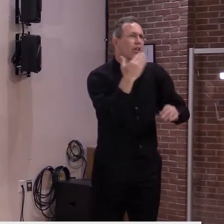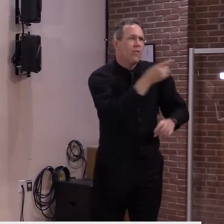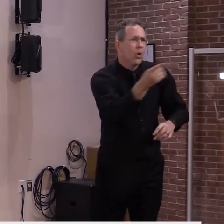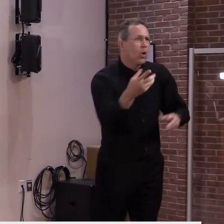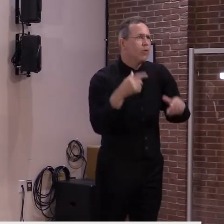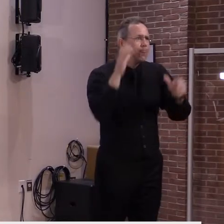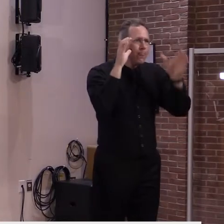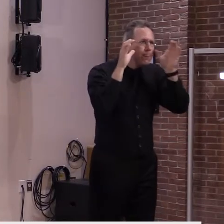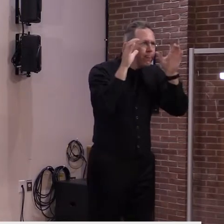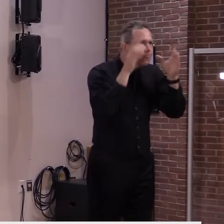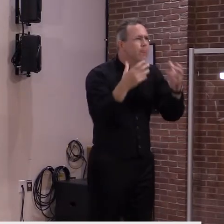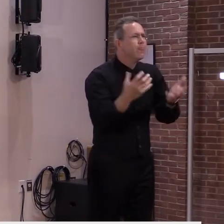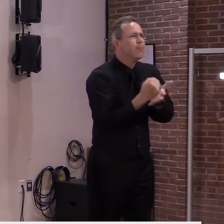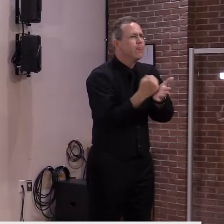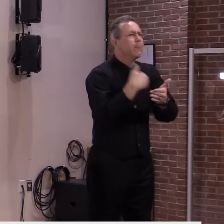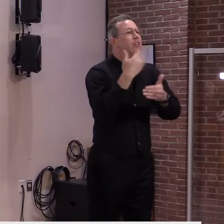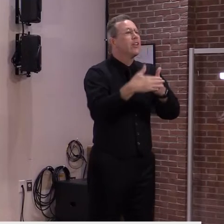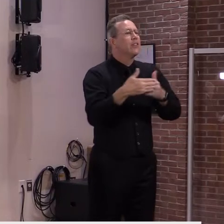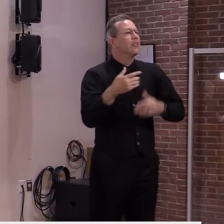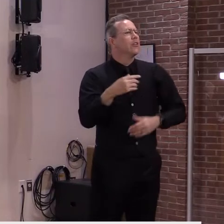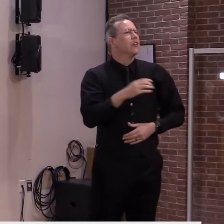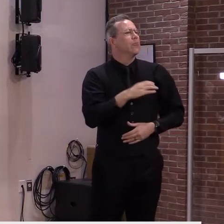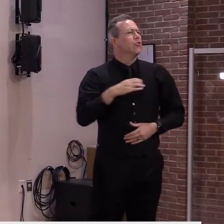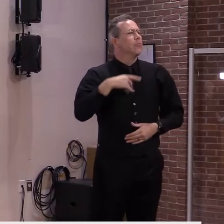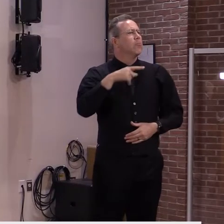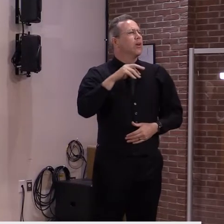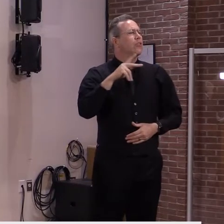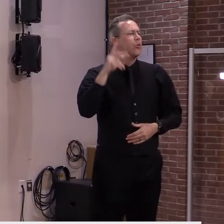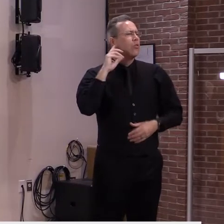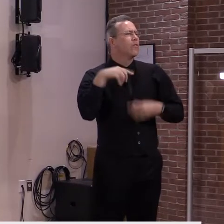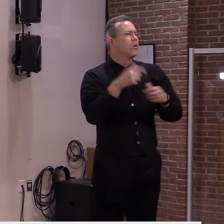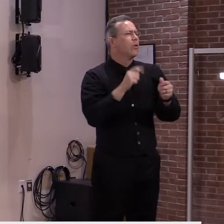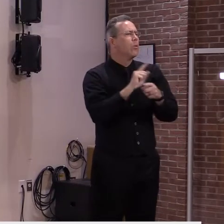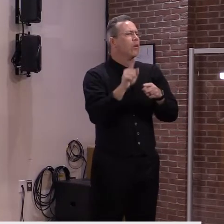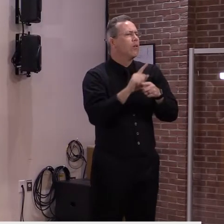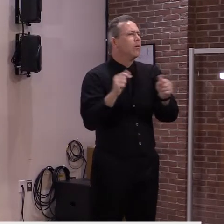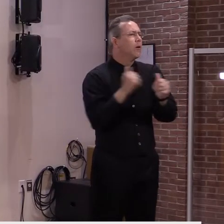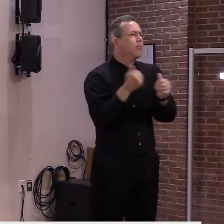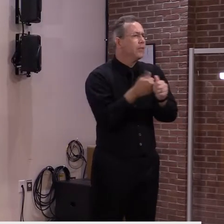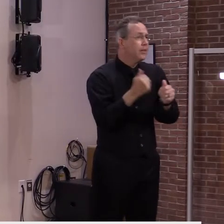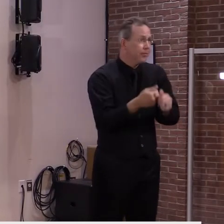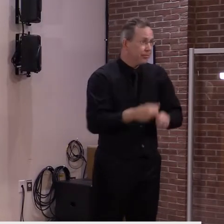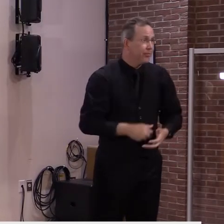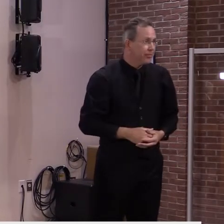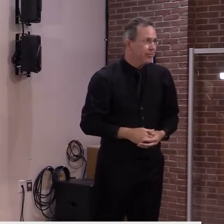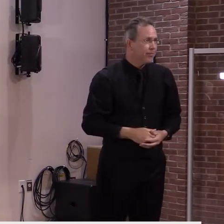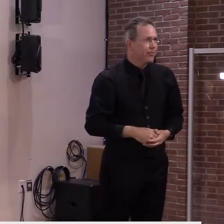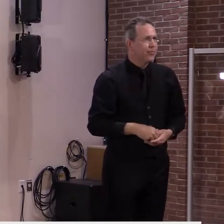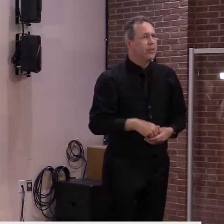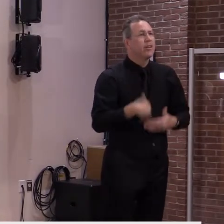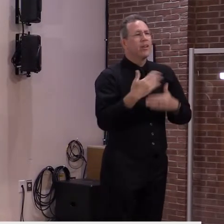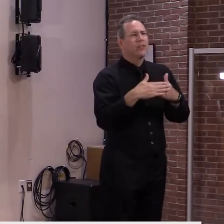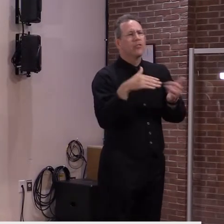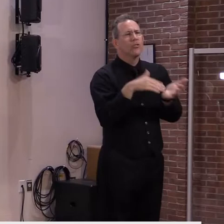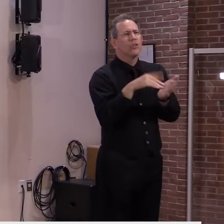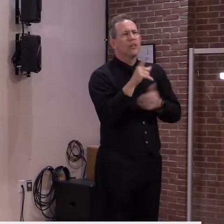our weekly modeling update, and then Dr. Levine for the medical update.